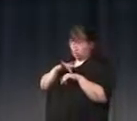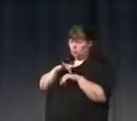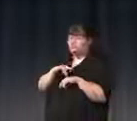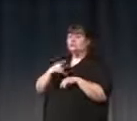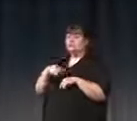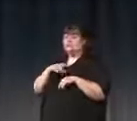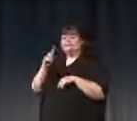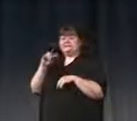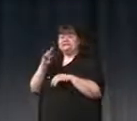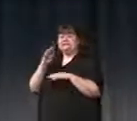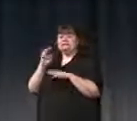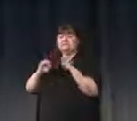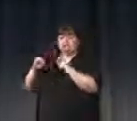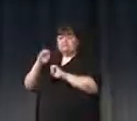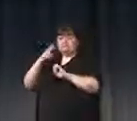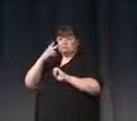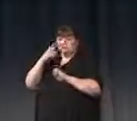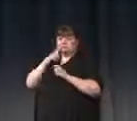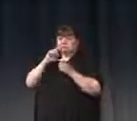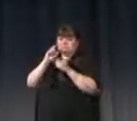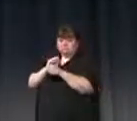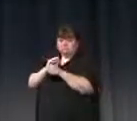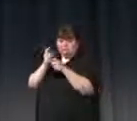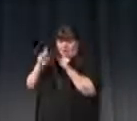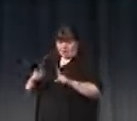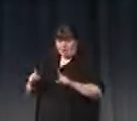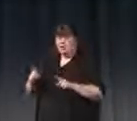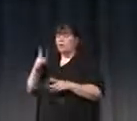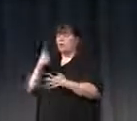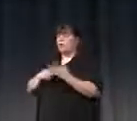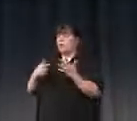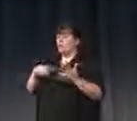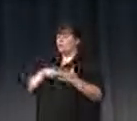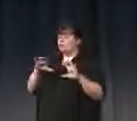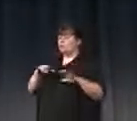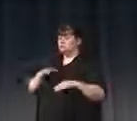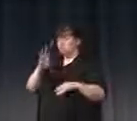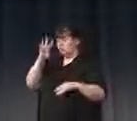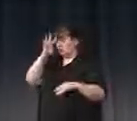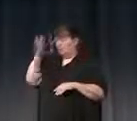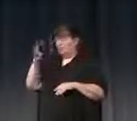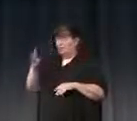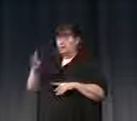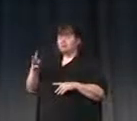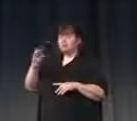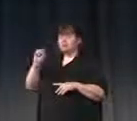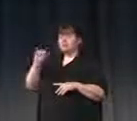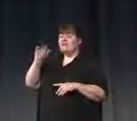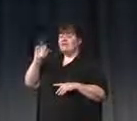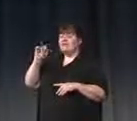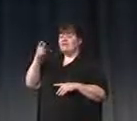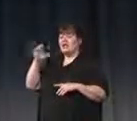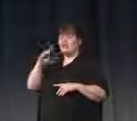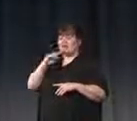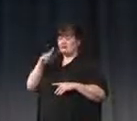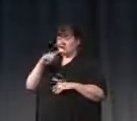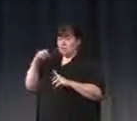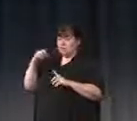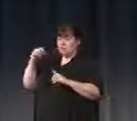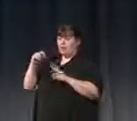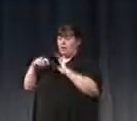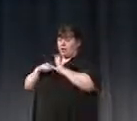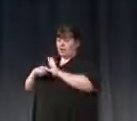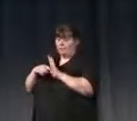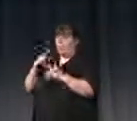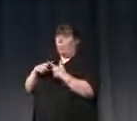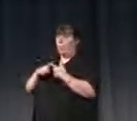some experiments to test whether this is the case. And what we do is we generate synthetic impulse responses that either mimic real-world reverberation or that